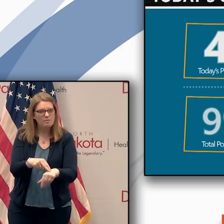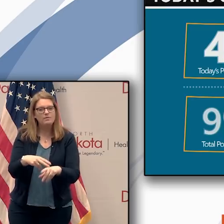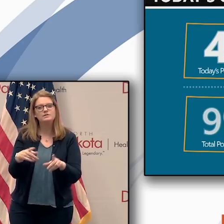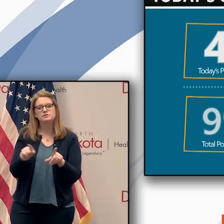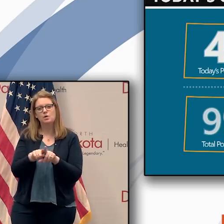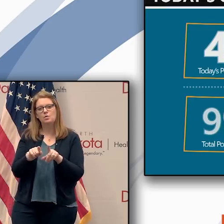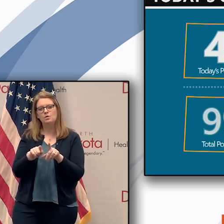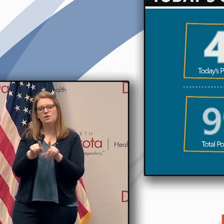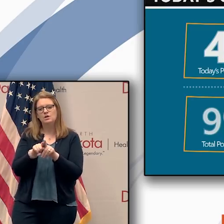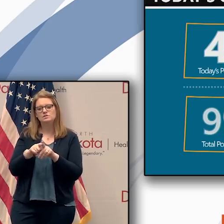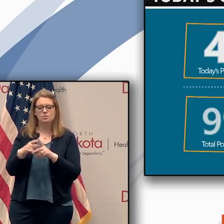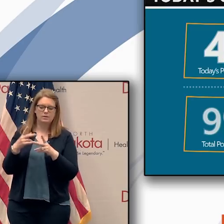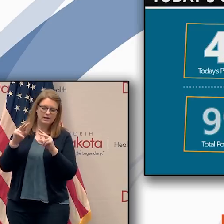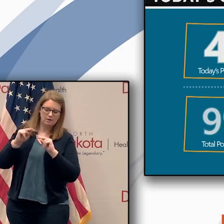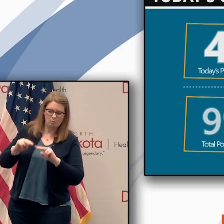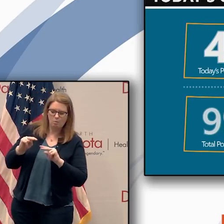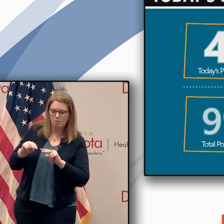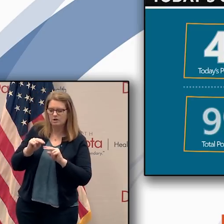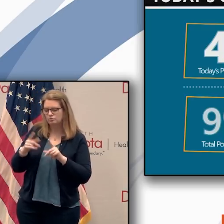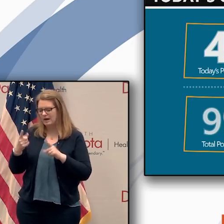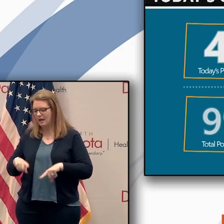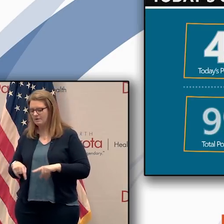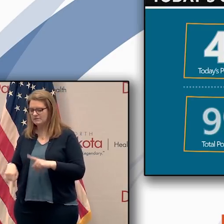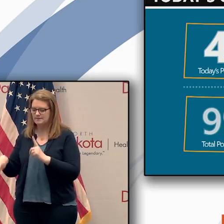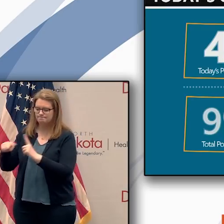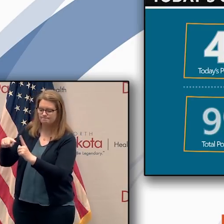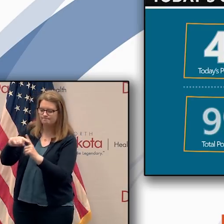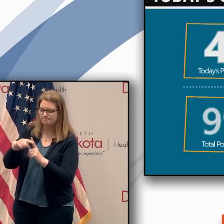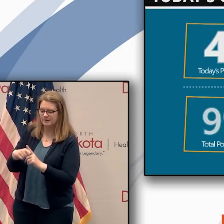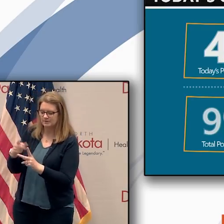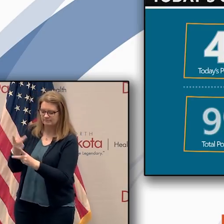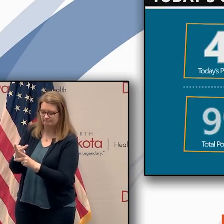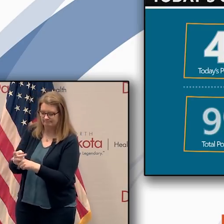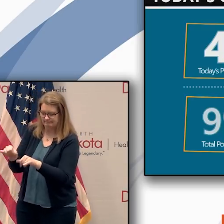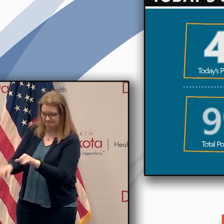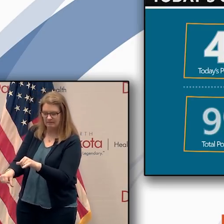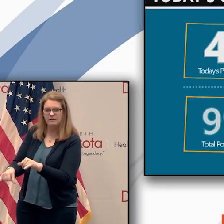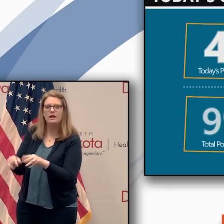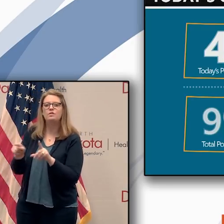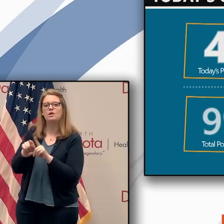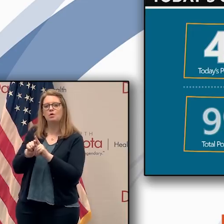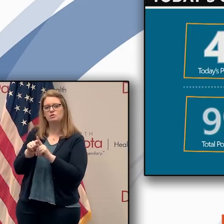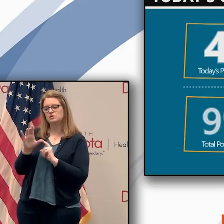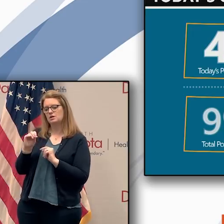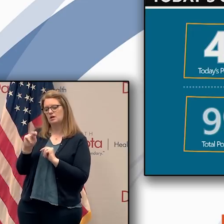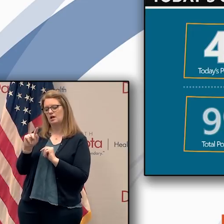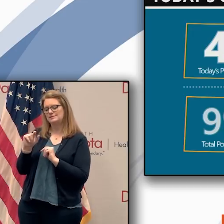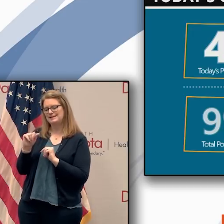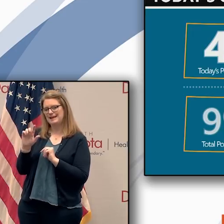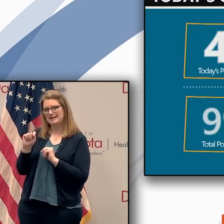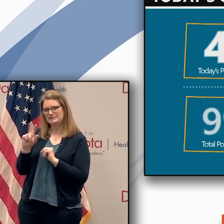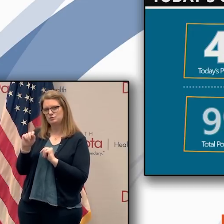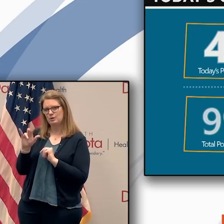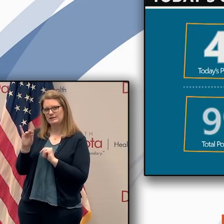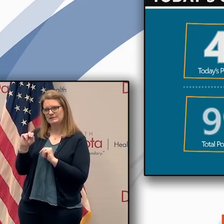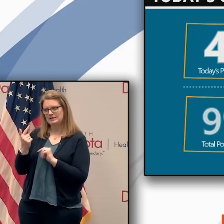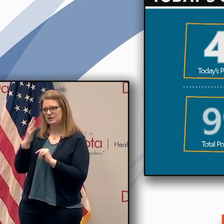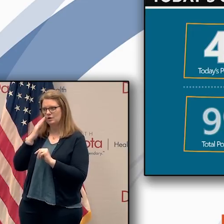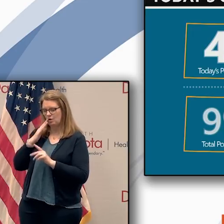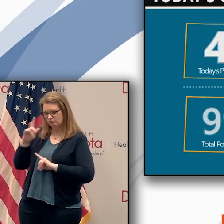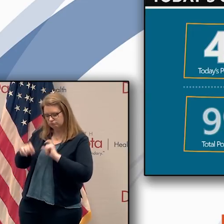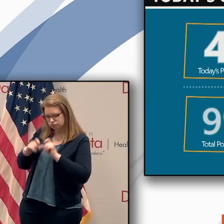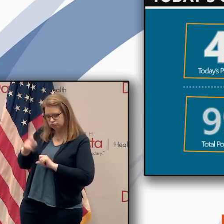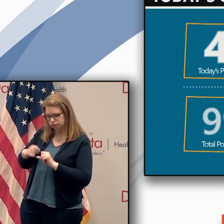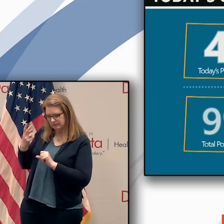tracing and targeted quarantine. And again, as we execute on the North Dakota Smart Restart,